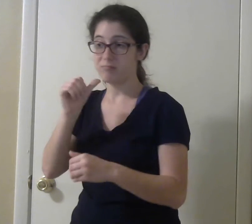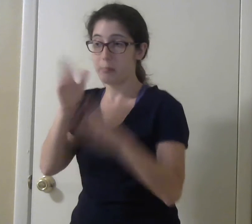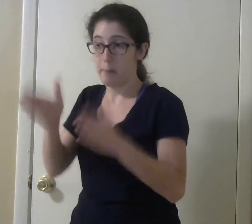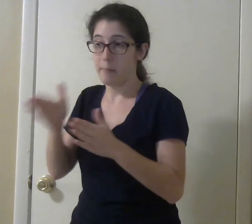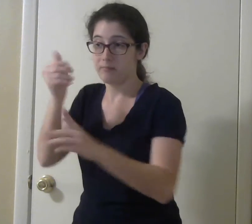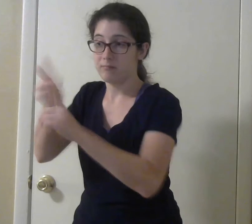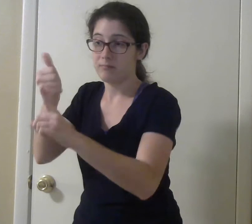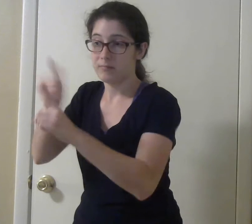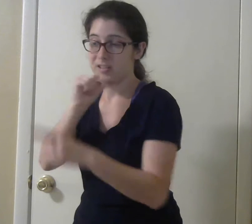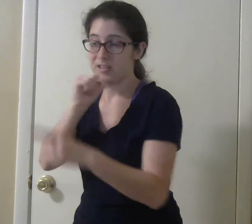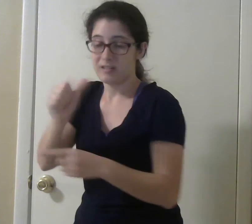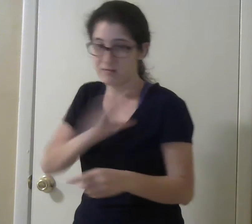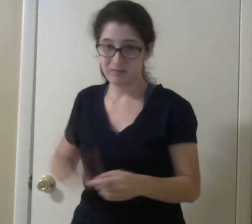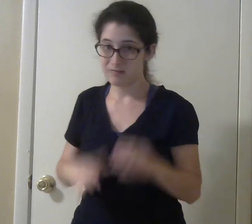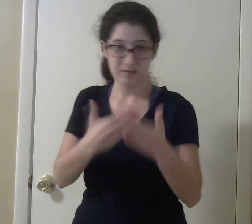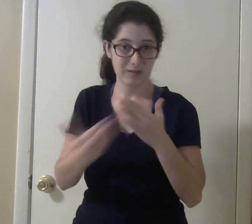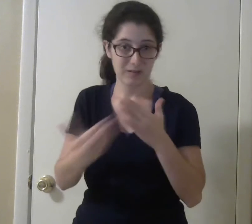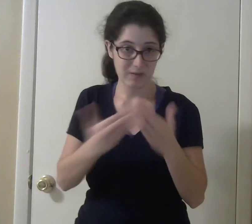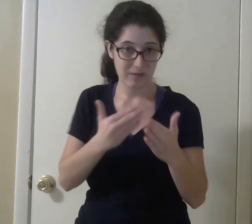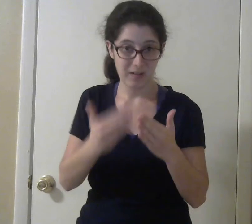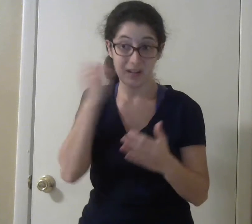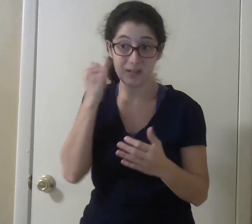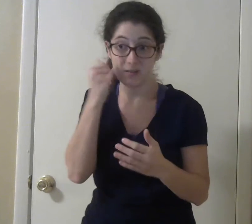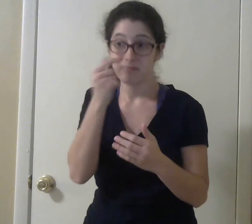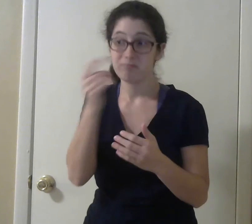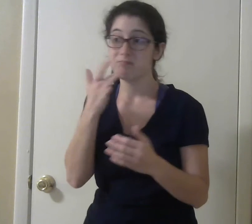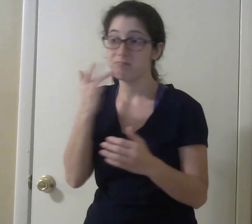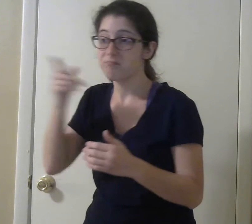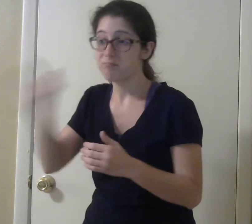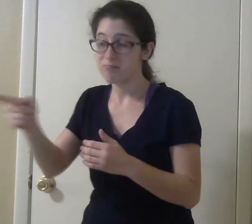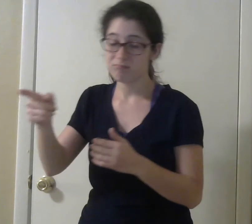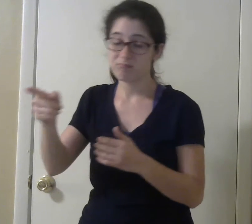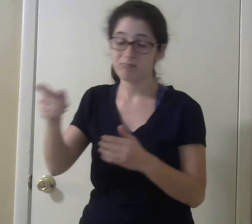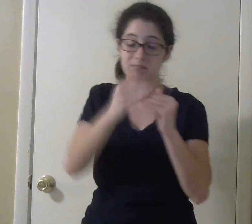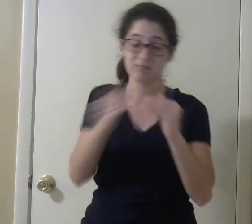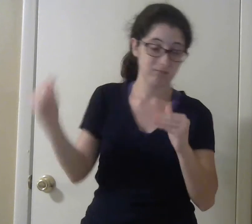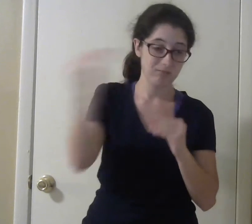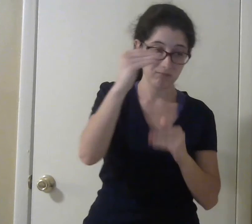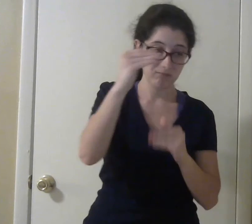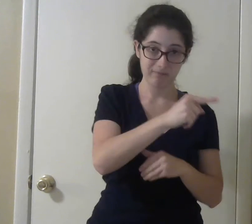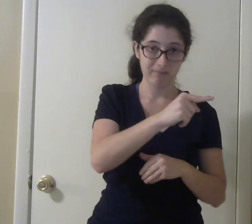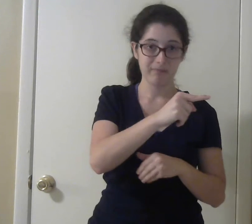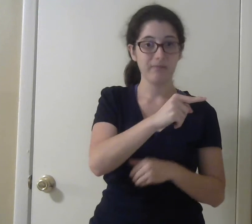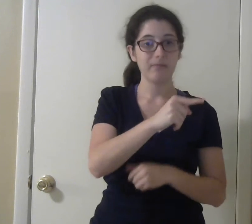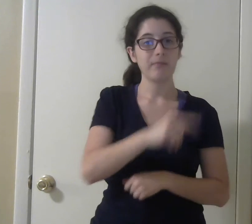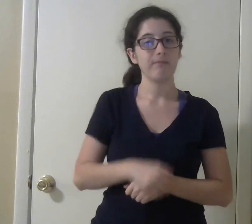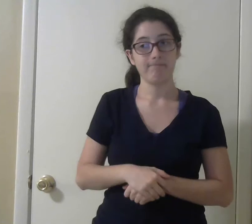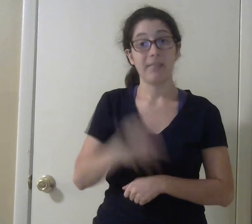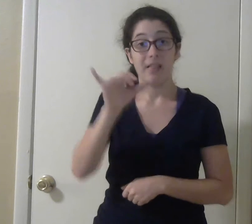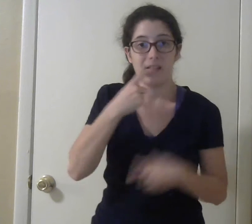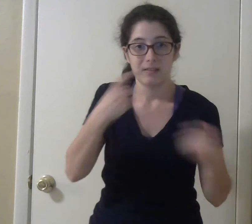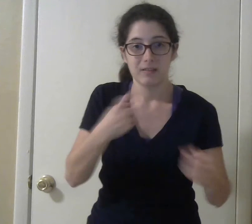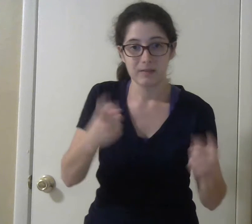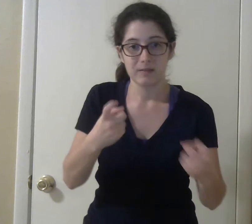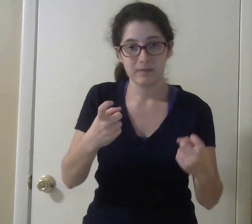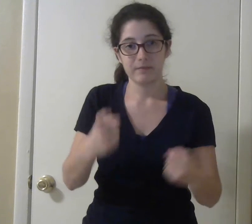love or your need for that person might reflect that God doesn't have a place in your life